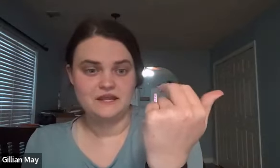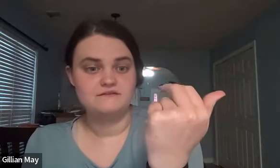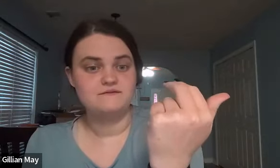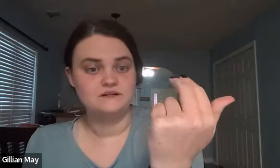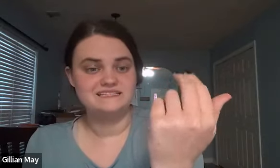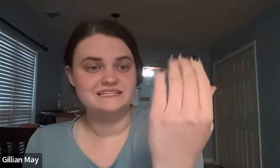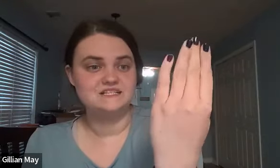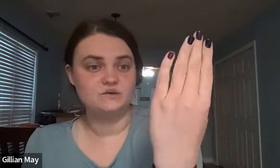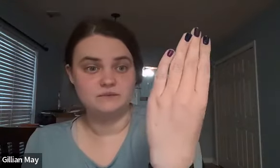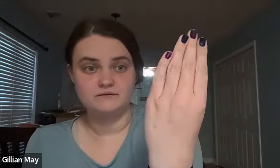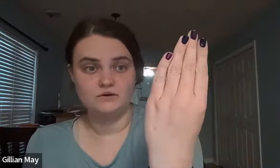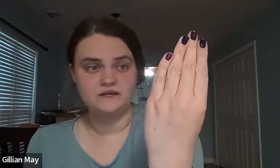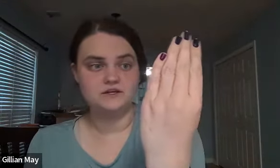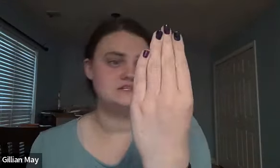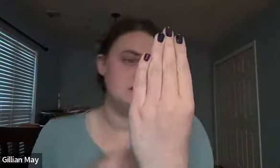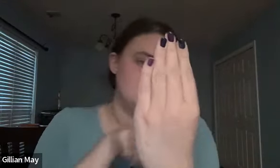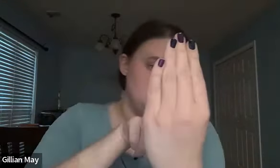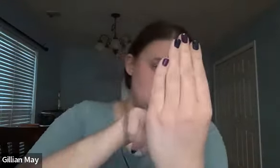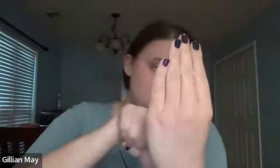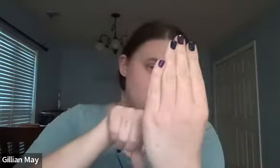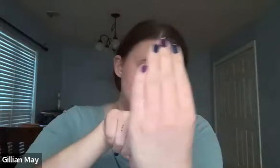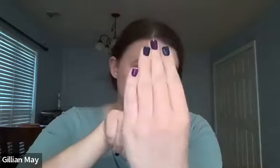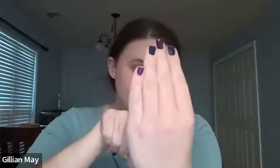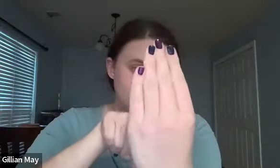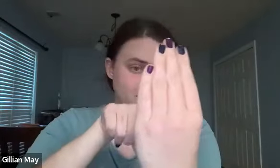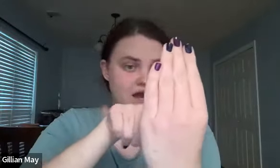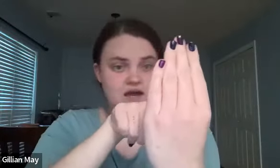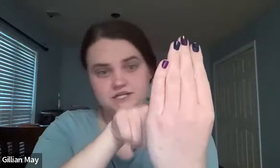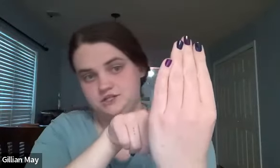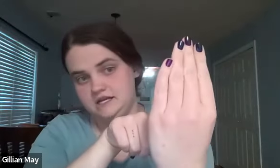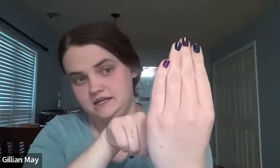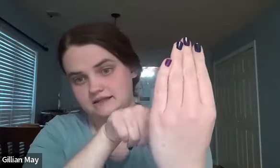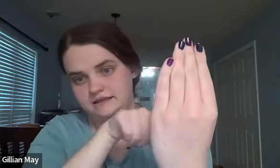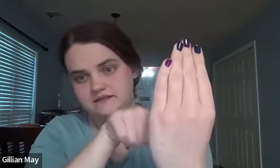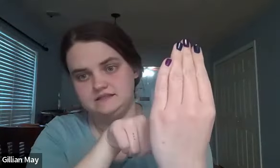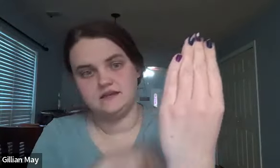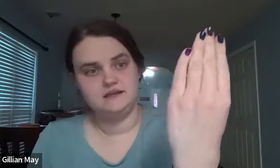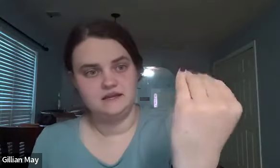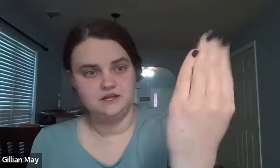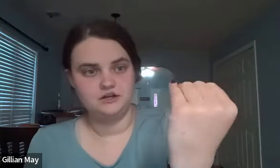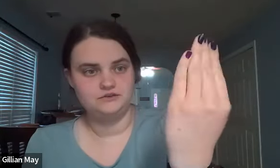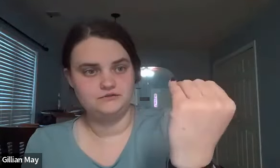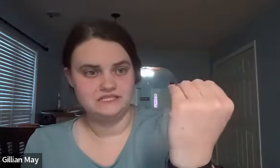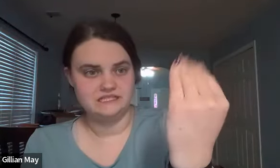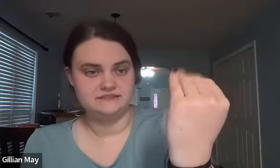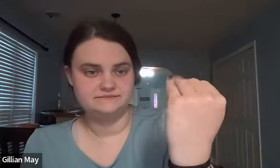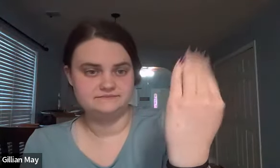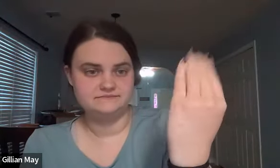Then 14 is going to be 4 fingers. Your thumb is now back behind your hand, like in the inside, and you're going to do 14.